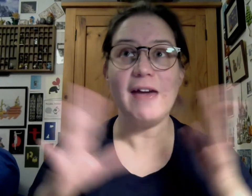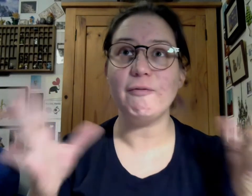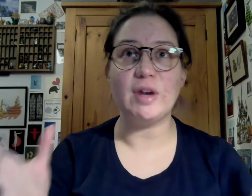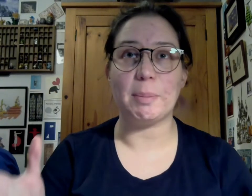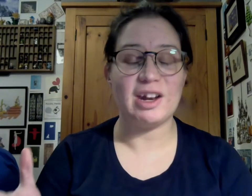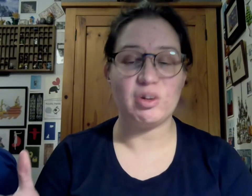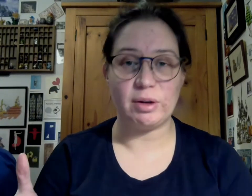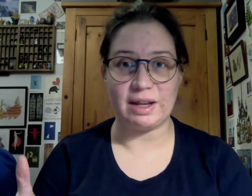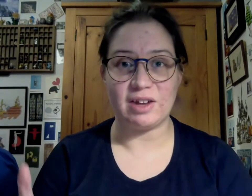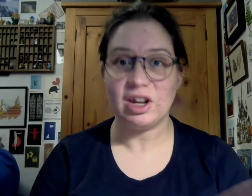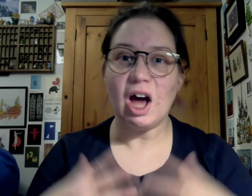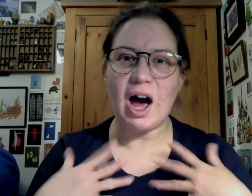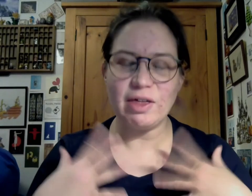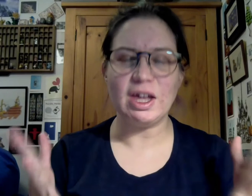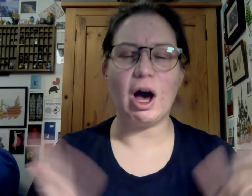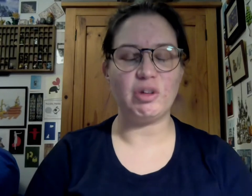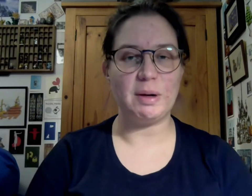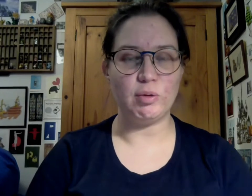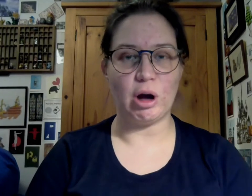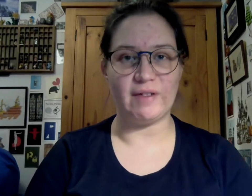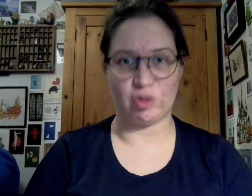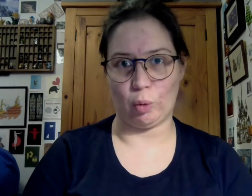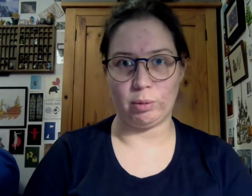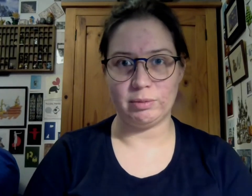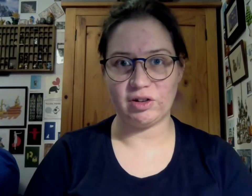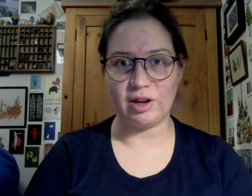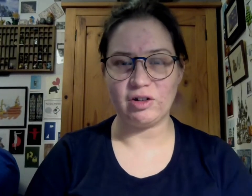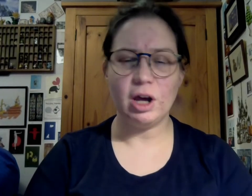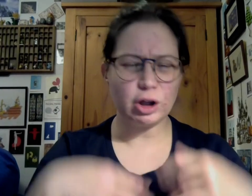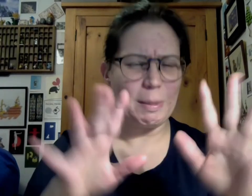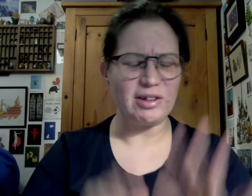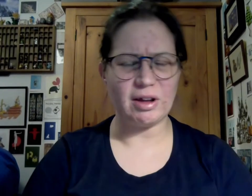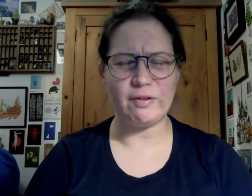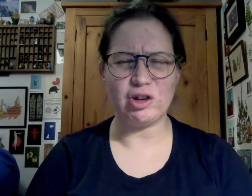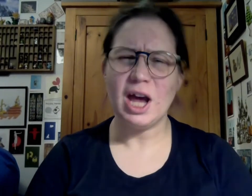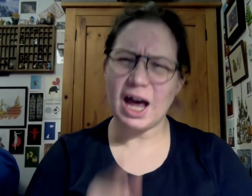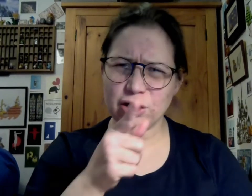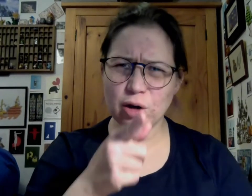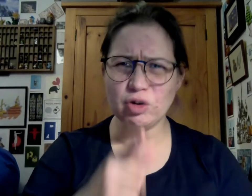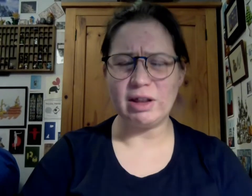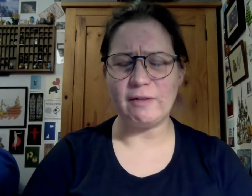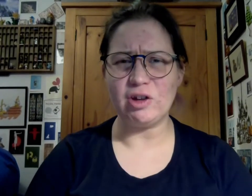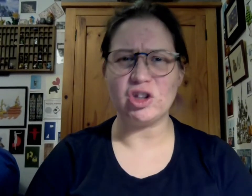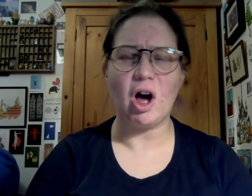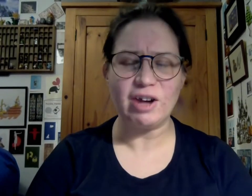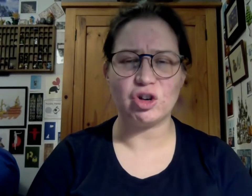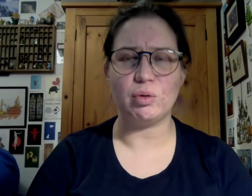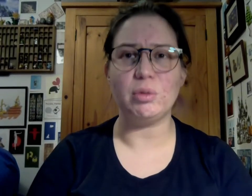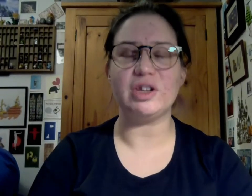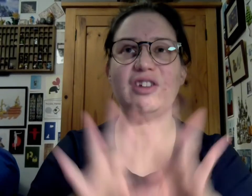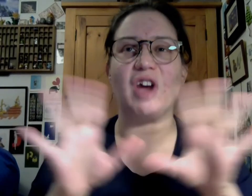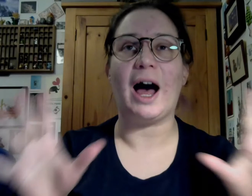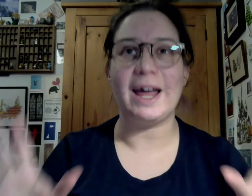every planet within it. I think I should be ruler of it all, she said. Go back to that fish. And you are that fish that I should rule the entire